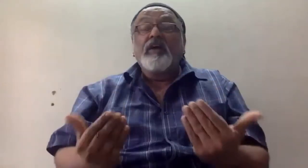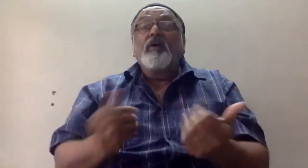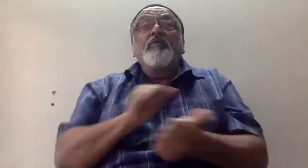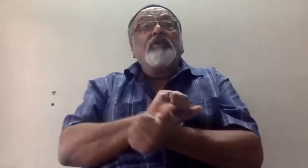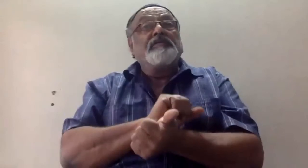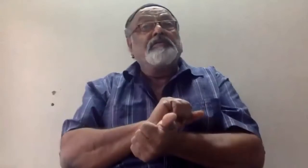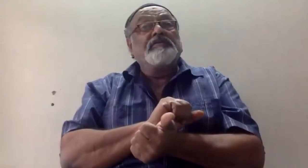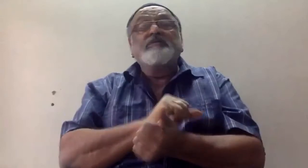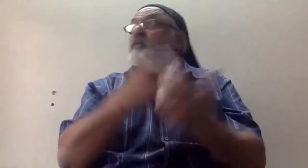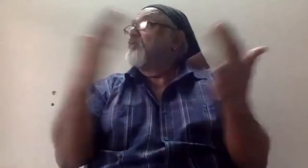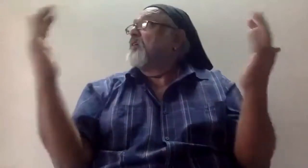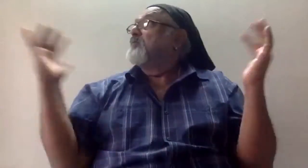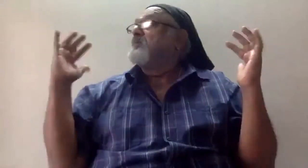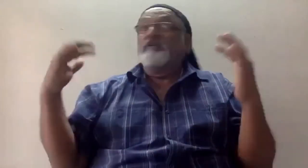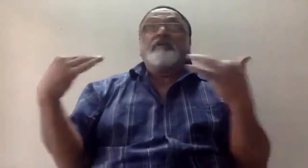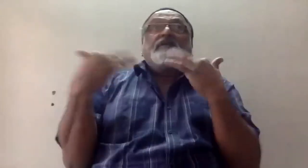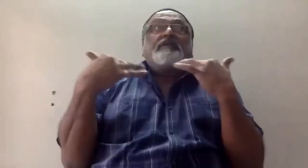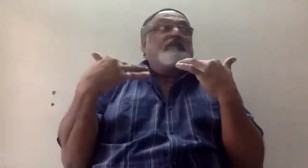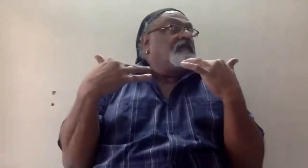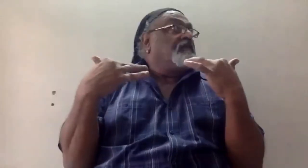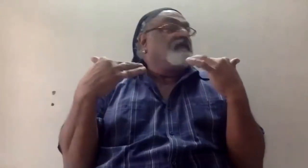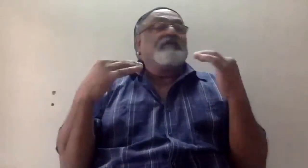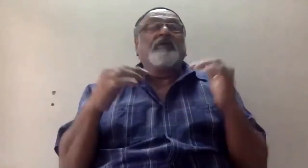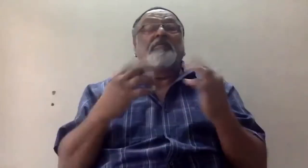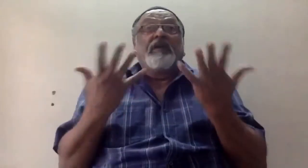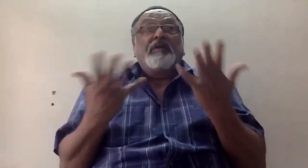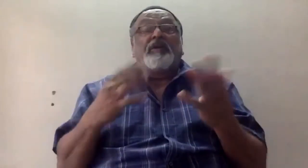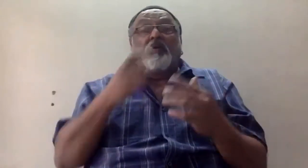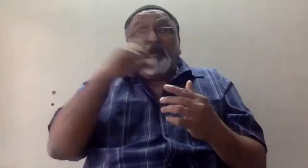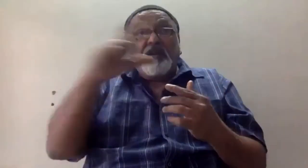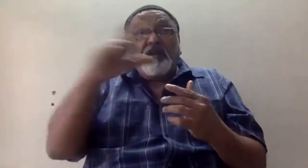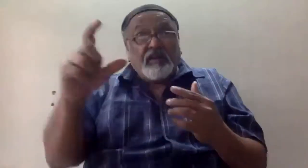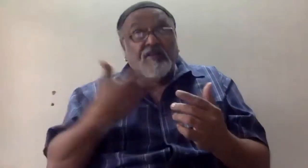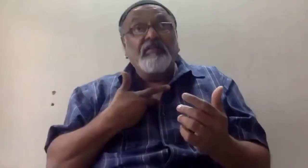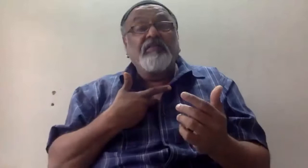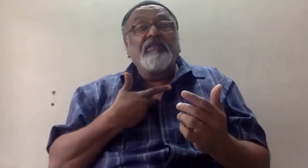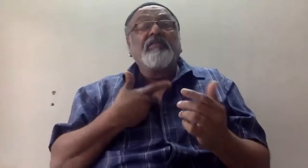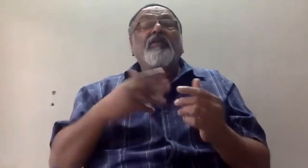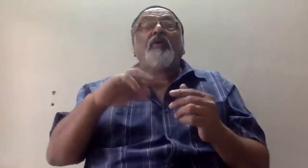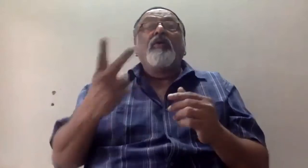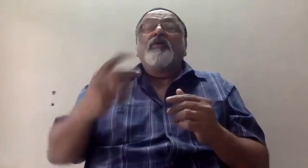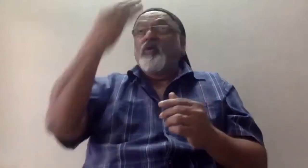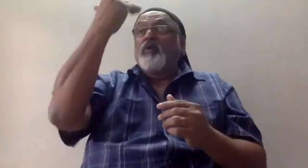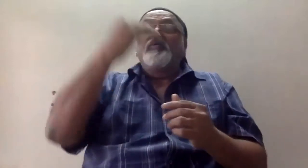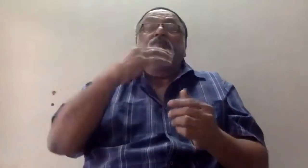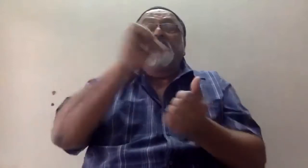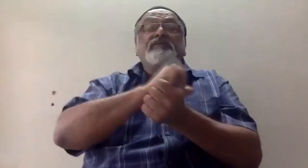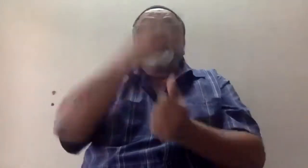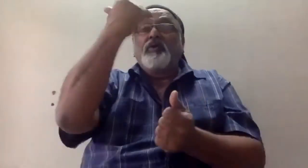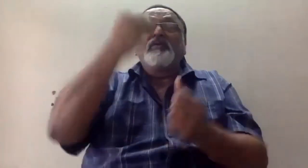environment is very threatening, whether you are a complainant or whether you are called by the police for interrogation, as an